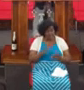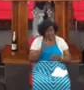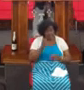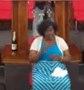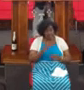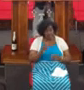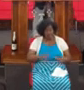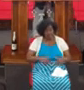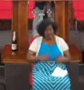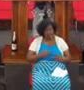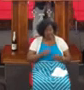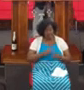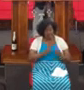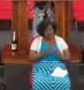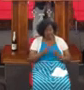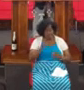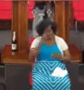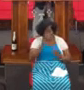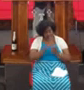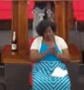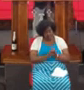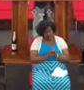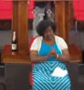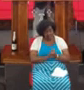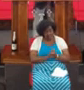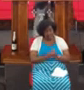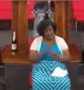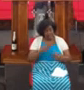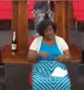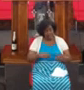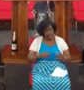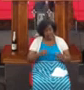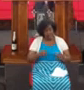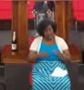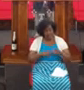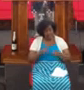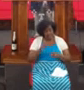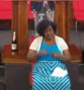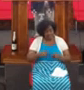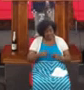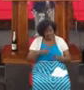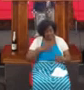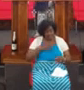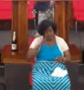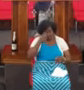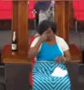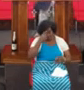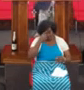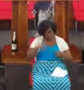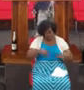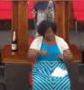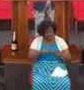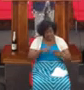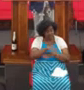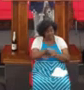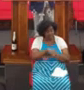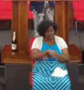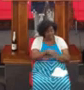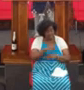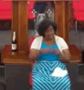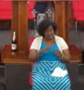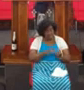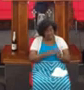Their religious beliefs trump human needs. My mind goes to night when Jesus thought